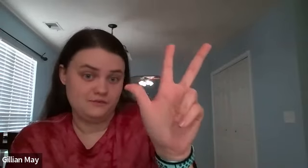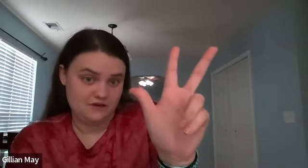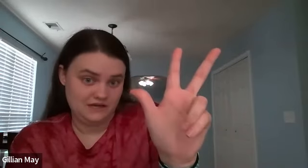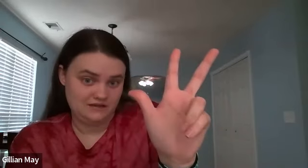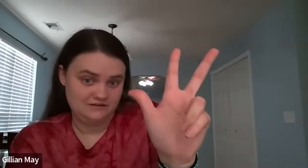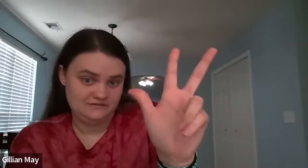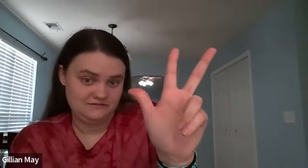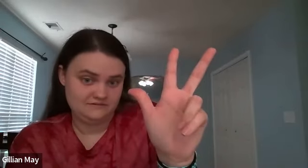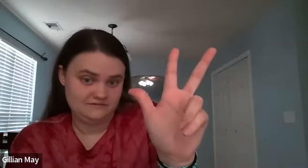3,